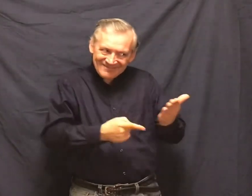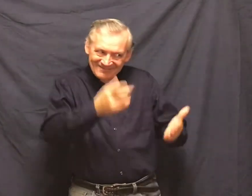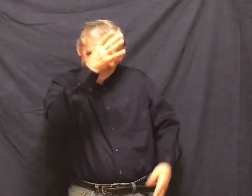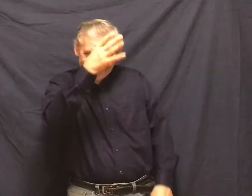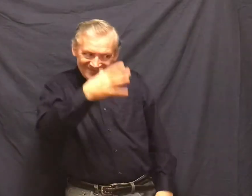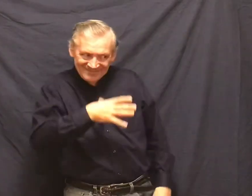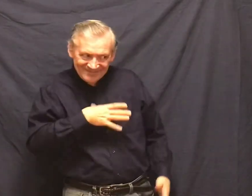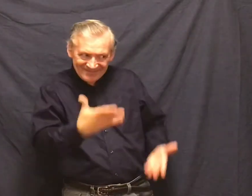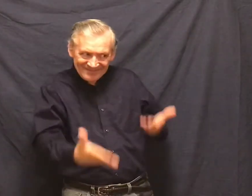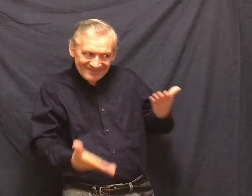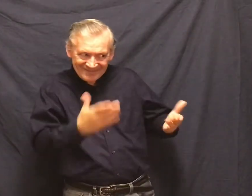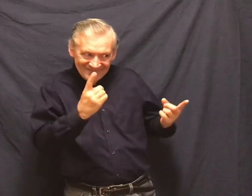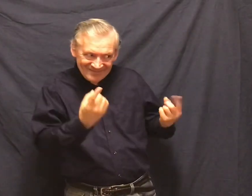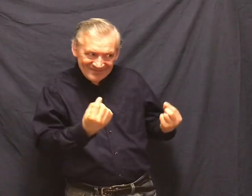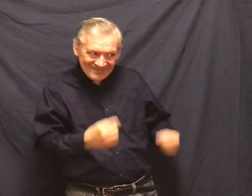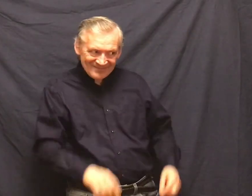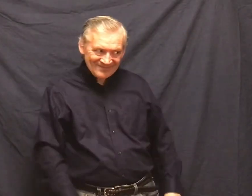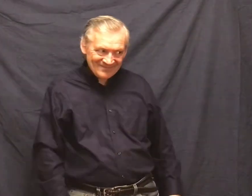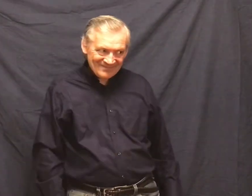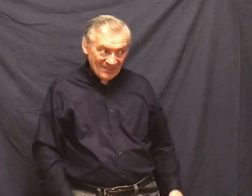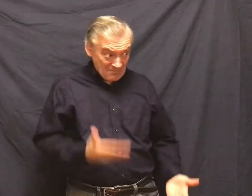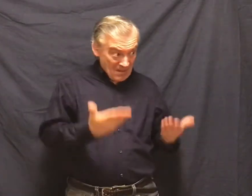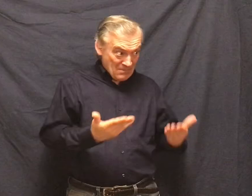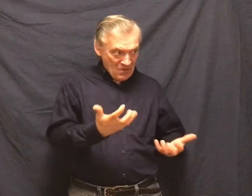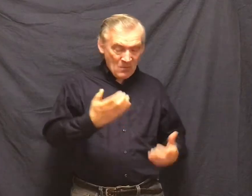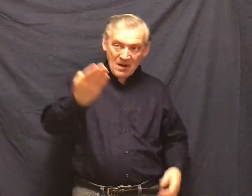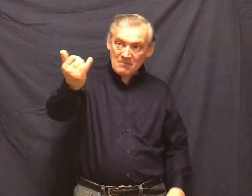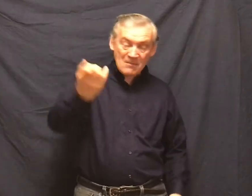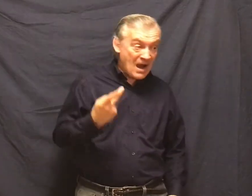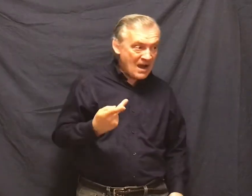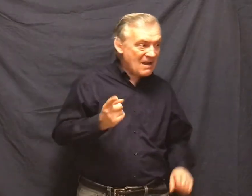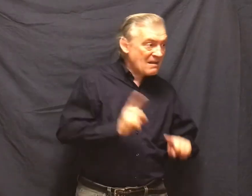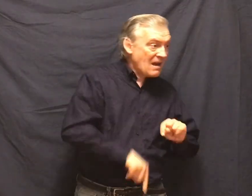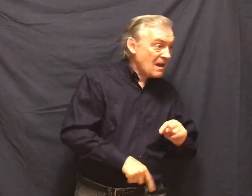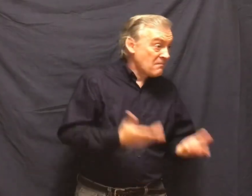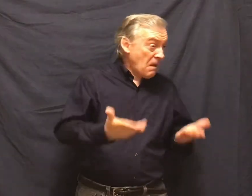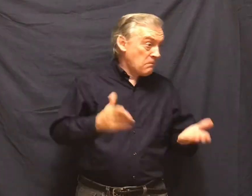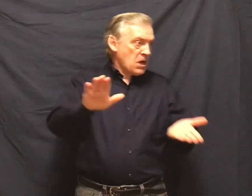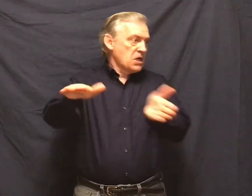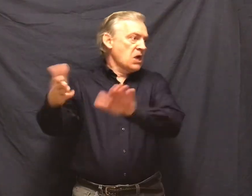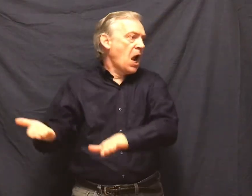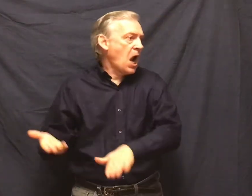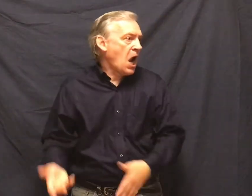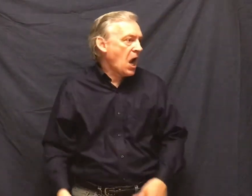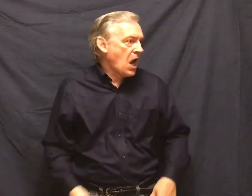Let's say he wants to come back and can't. Suppose he gets killed or hurt so he can't come back.